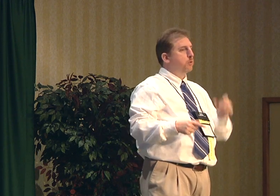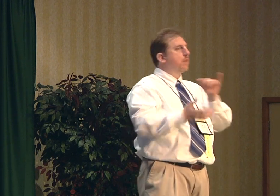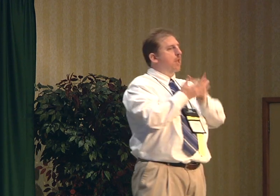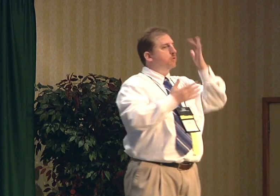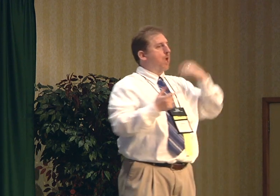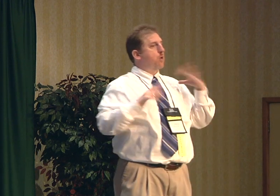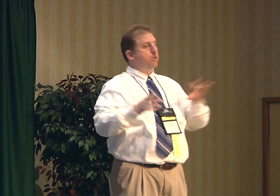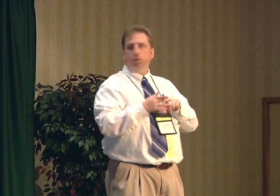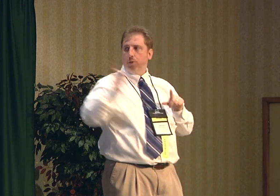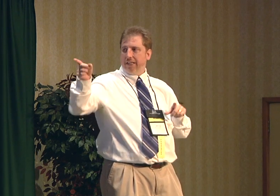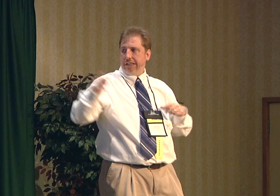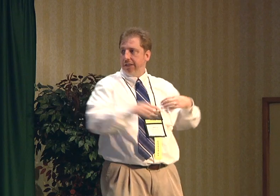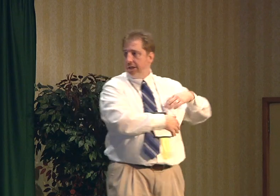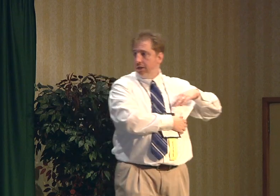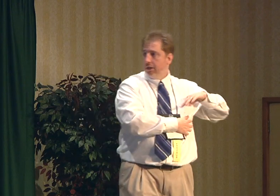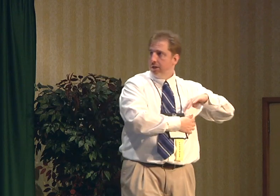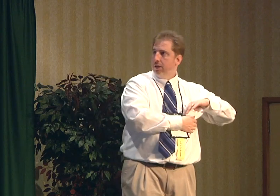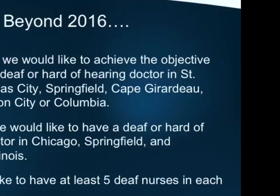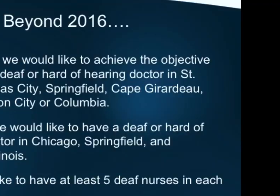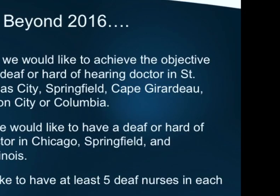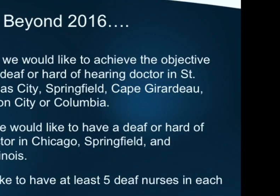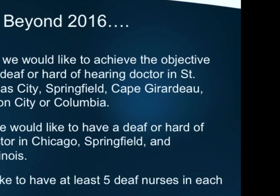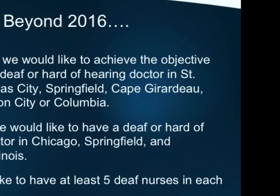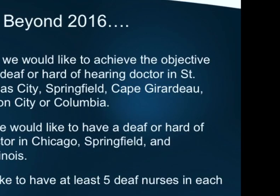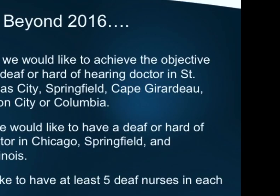that for a really long time. And that's why we're